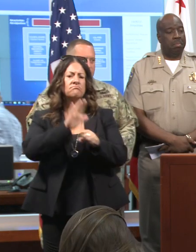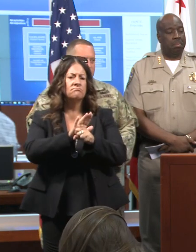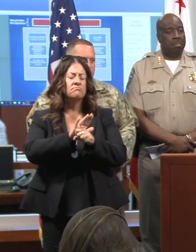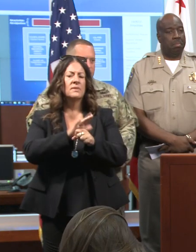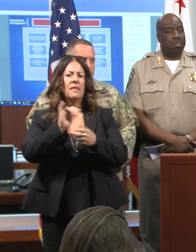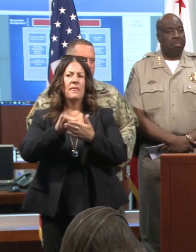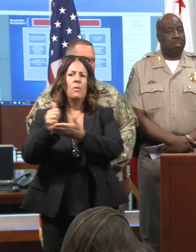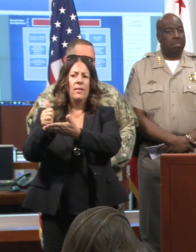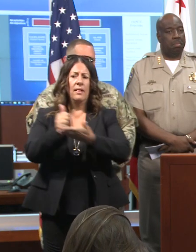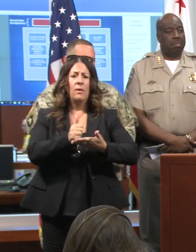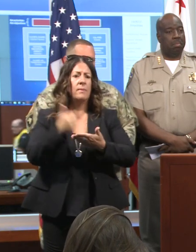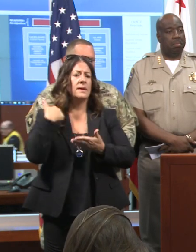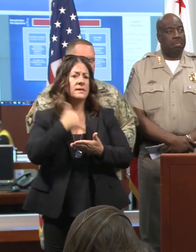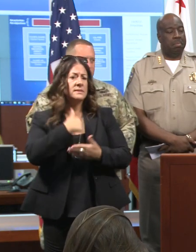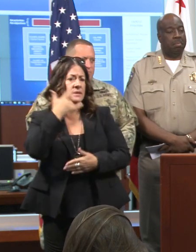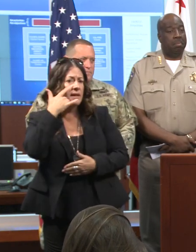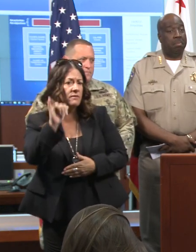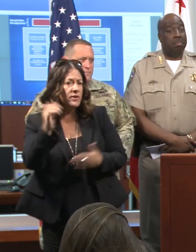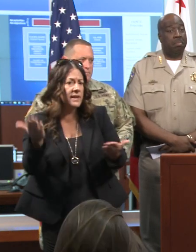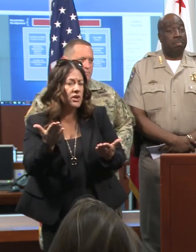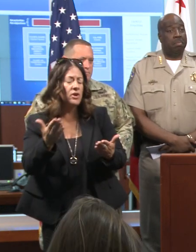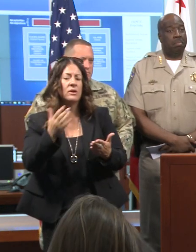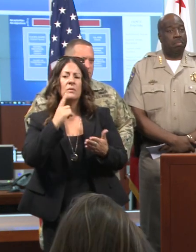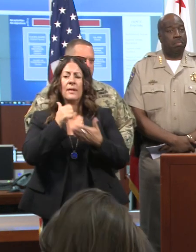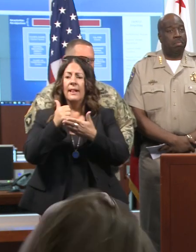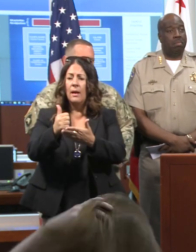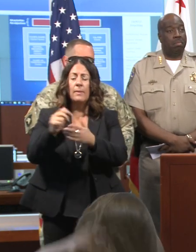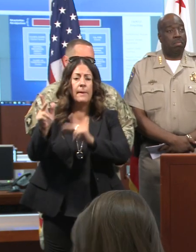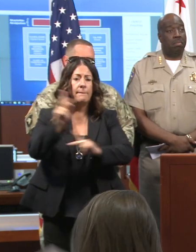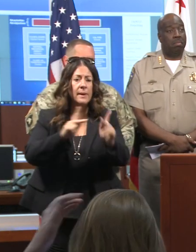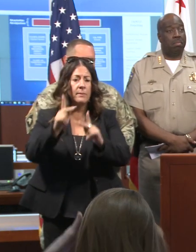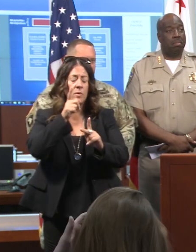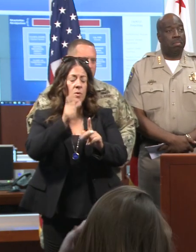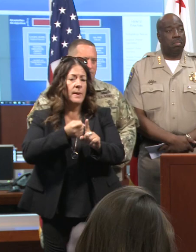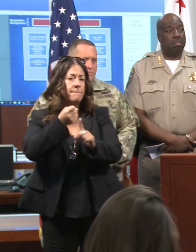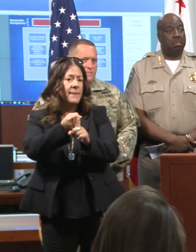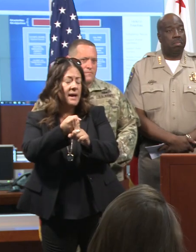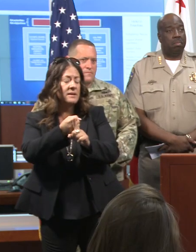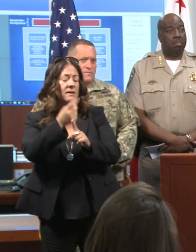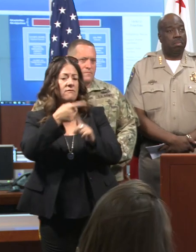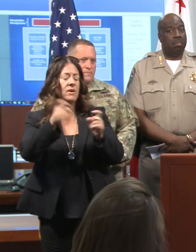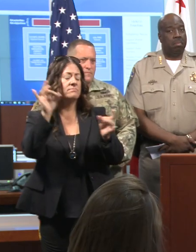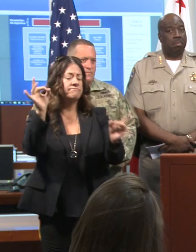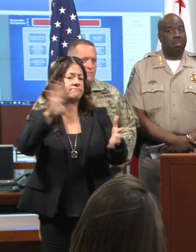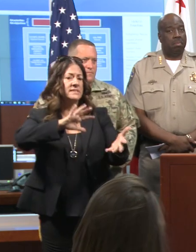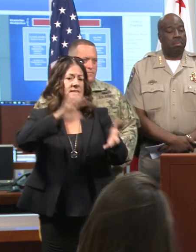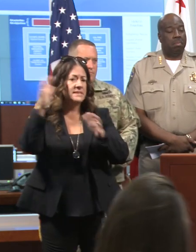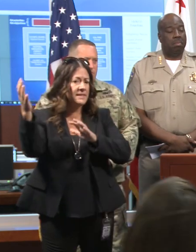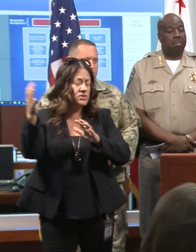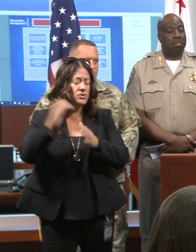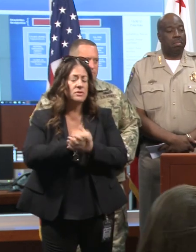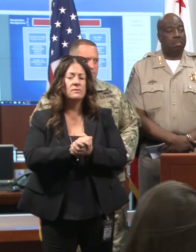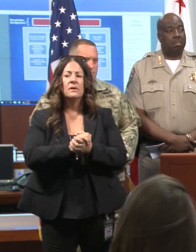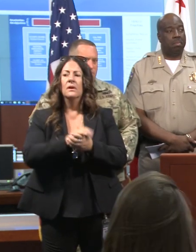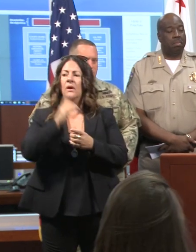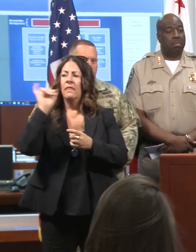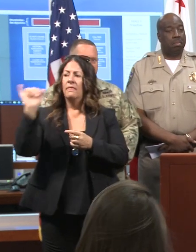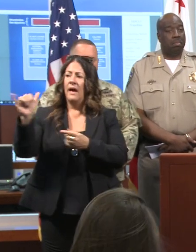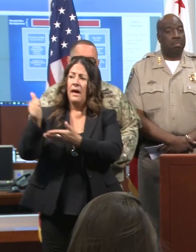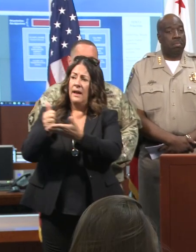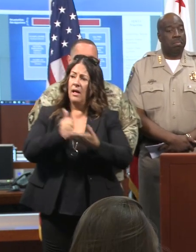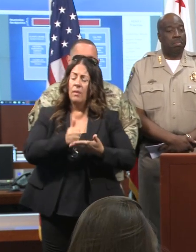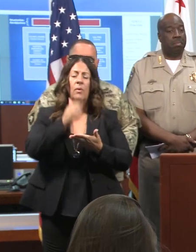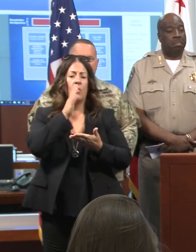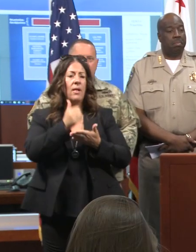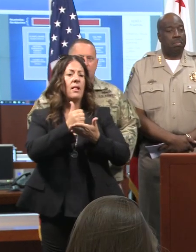It'll assist the victims and survivors that have been impacted by this disaster, and it'll greatly assist the community as we work